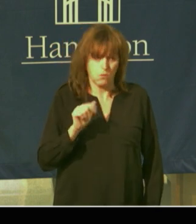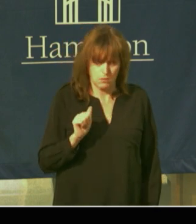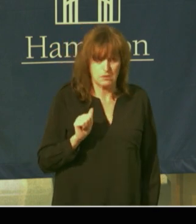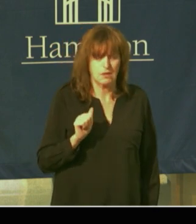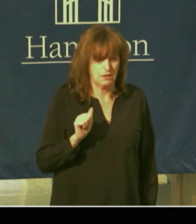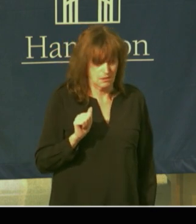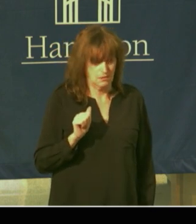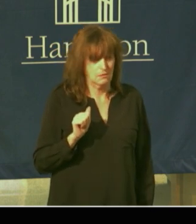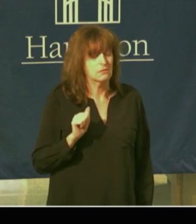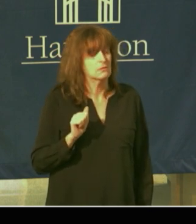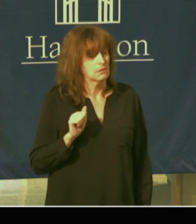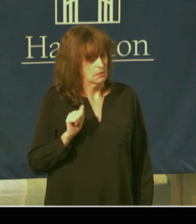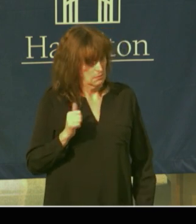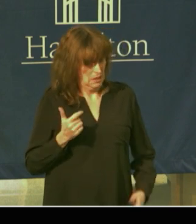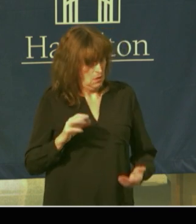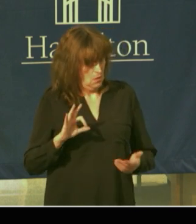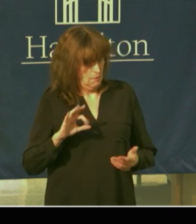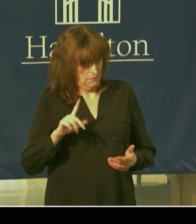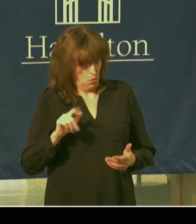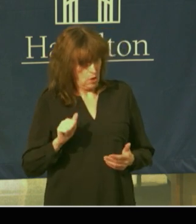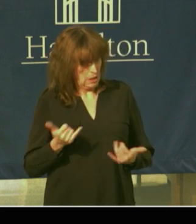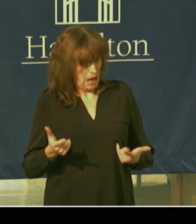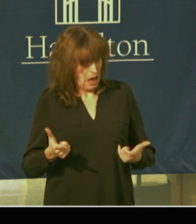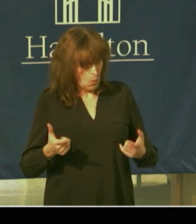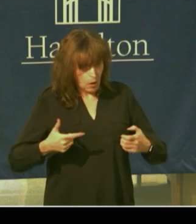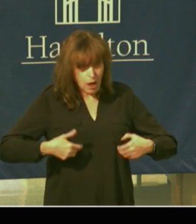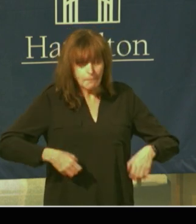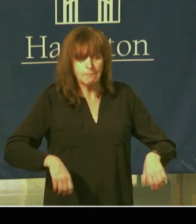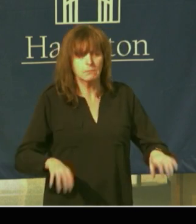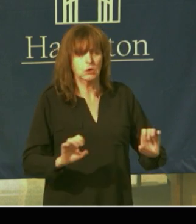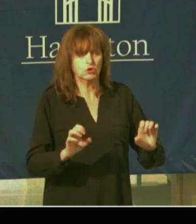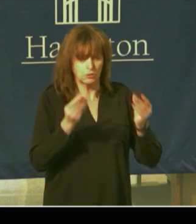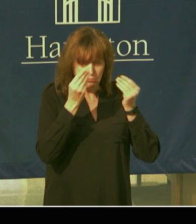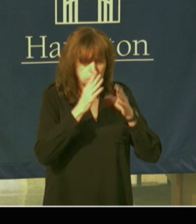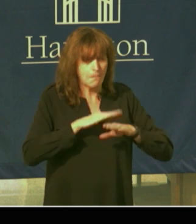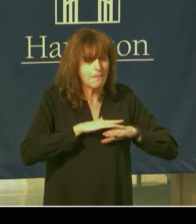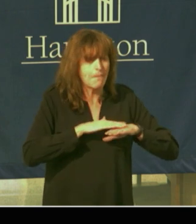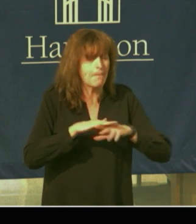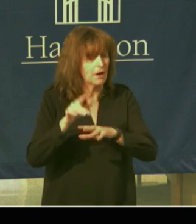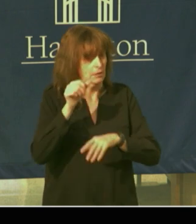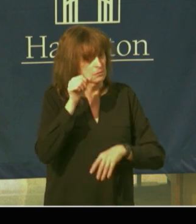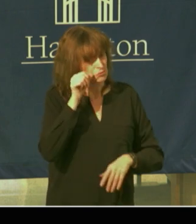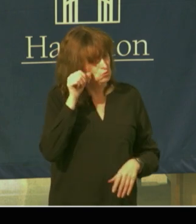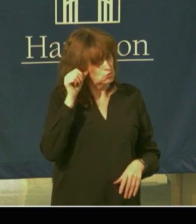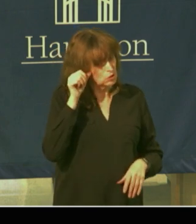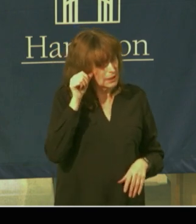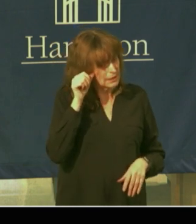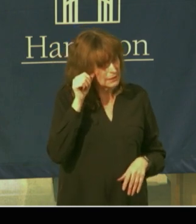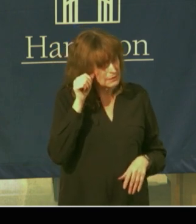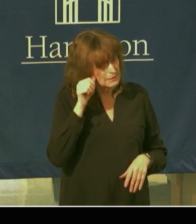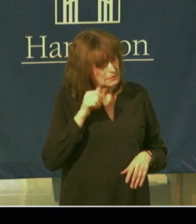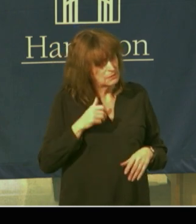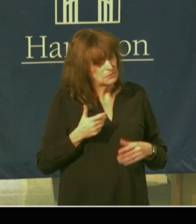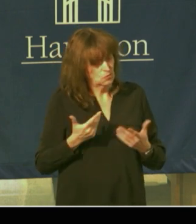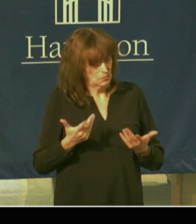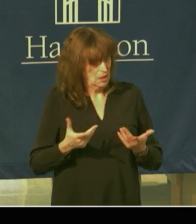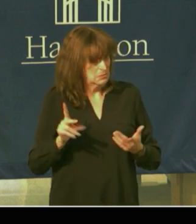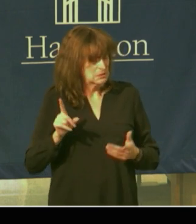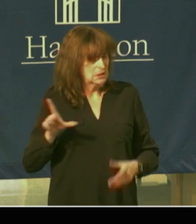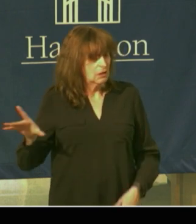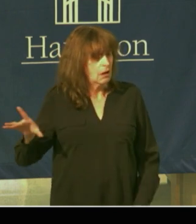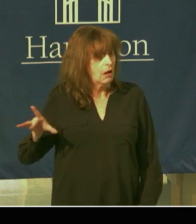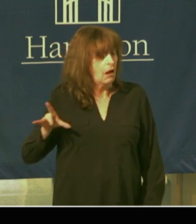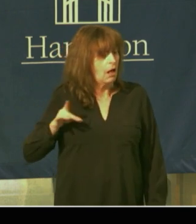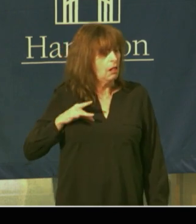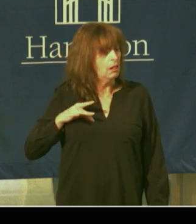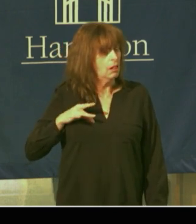state of emergency yesterday. Is it possible that Jeanette unknowingly got exposed to the virus there? So the virus is now in